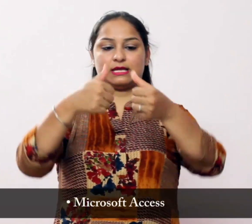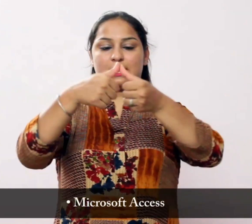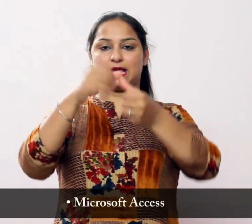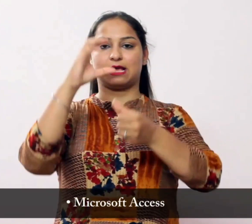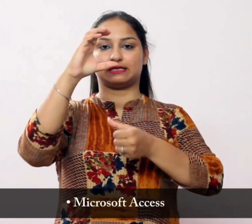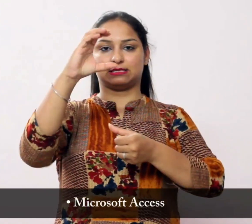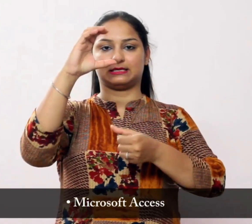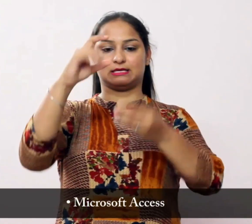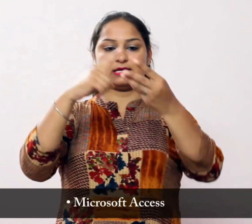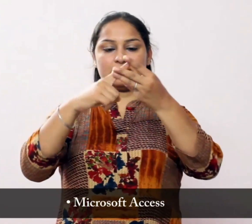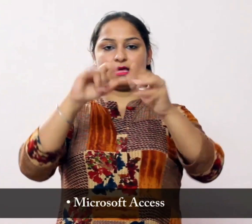Microsoft Access,